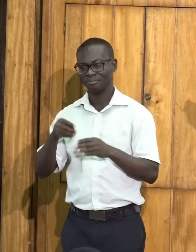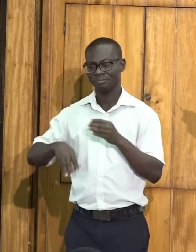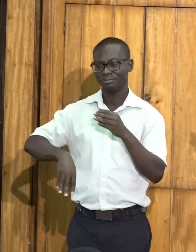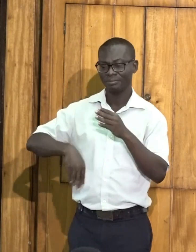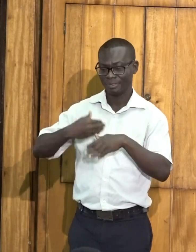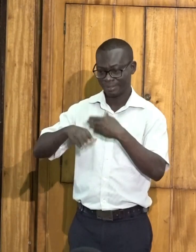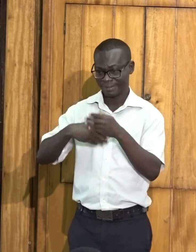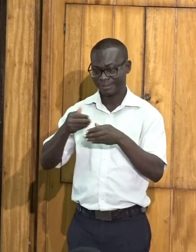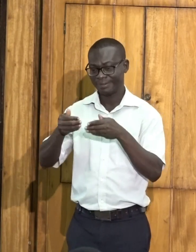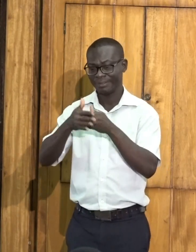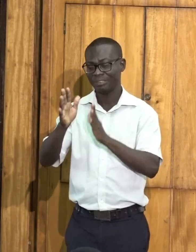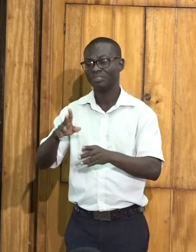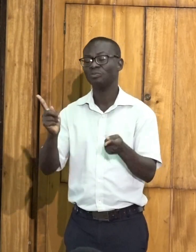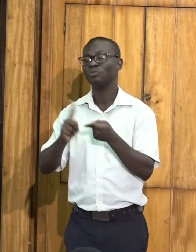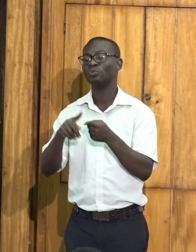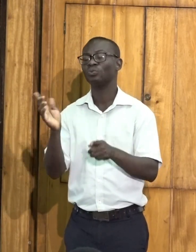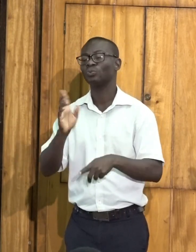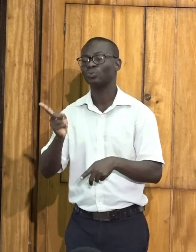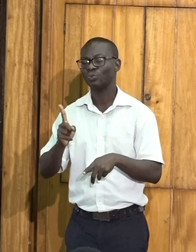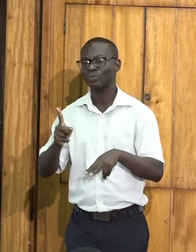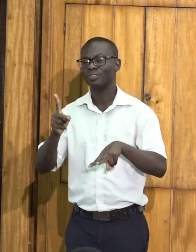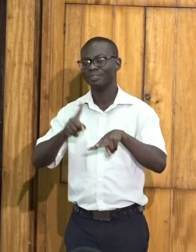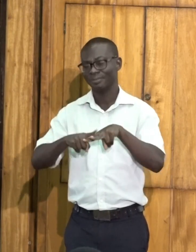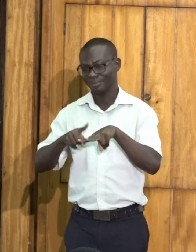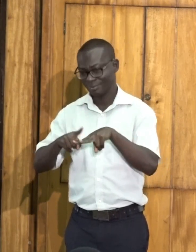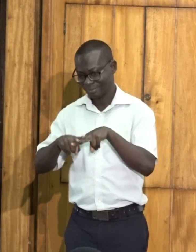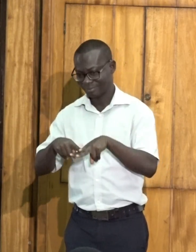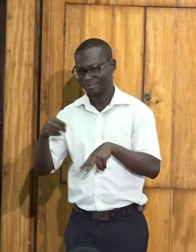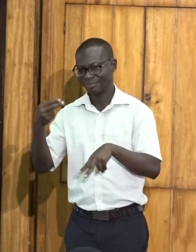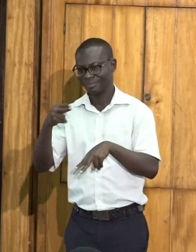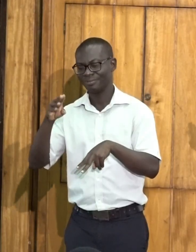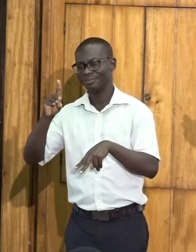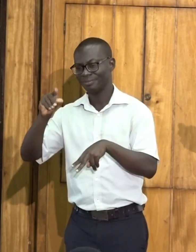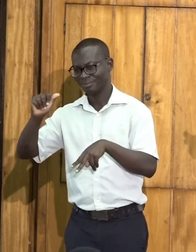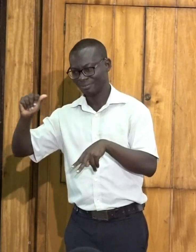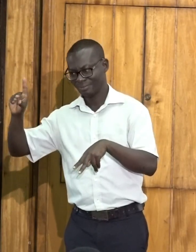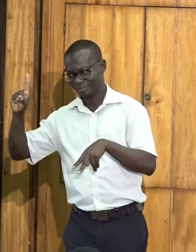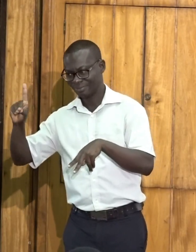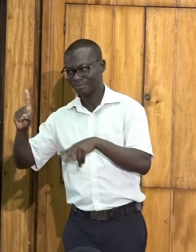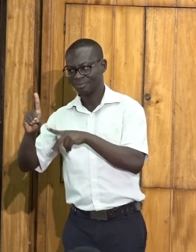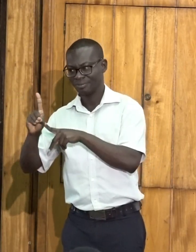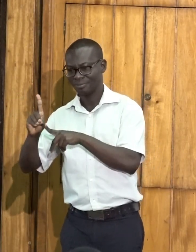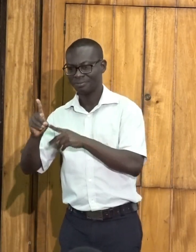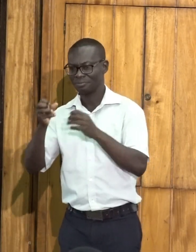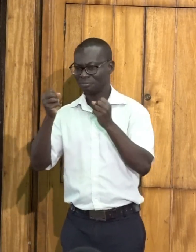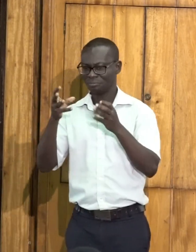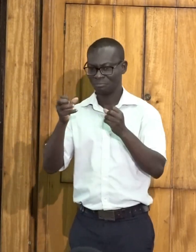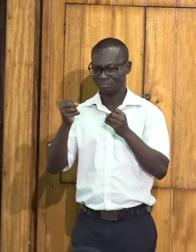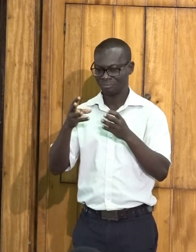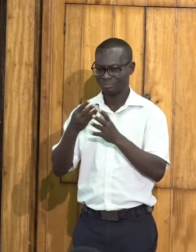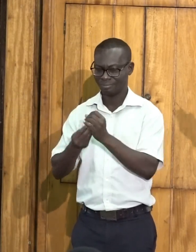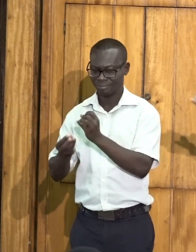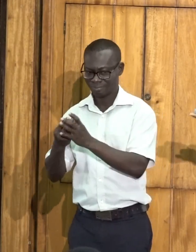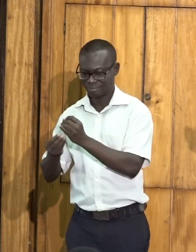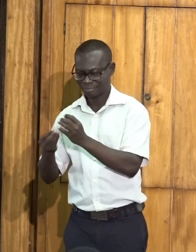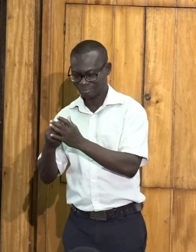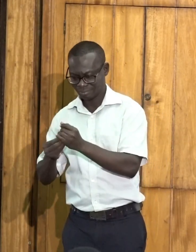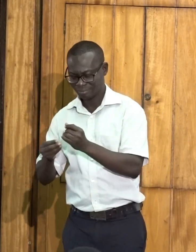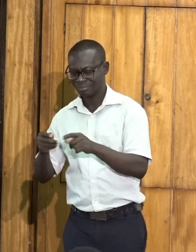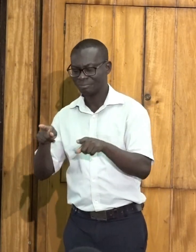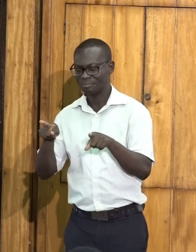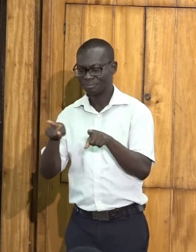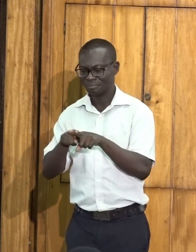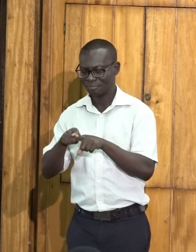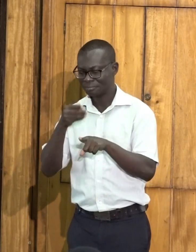We missed cases of HIV and AHD. A lot of clients were lost to follow up when we had to refer them